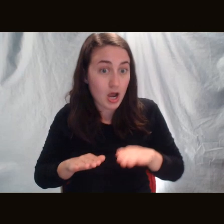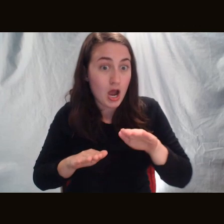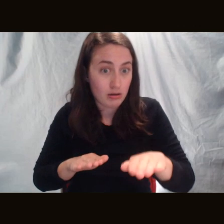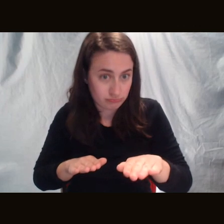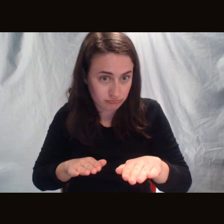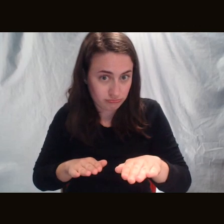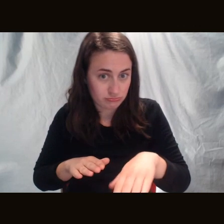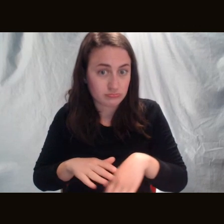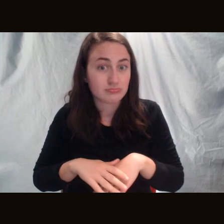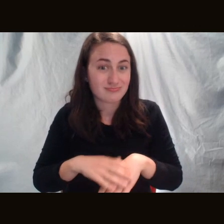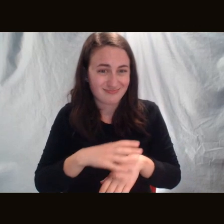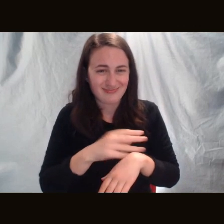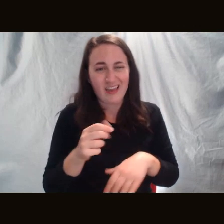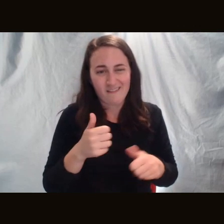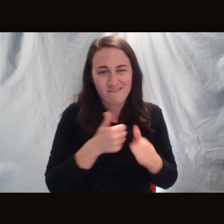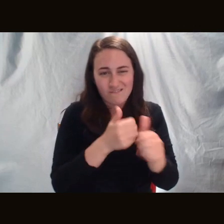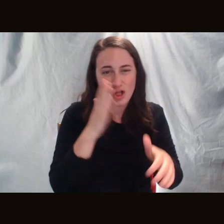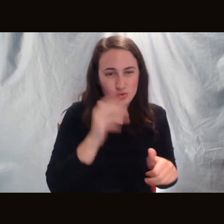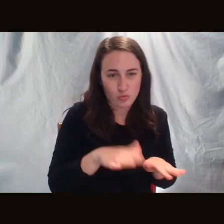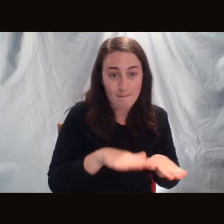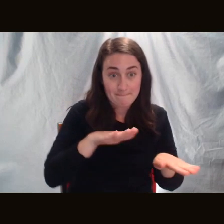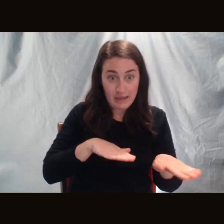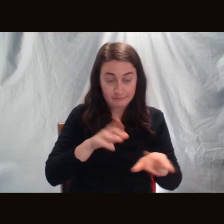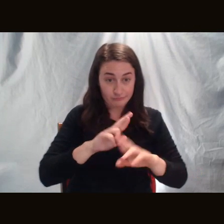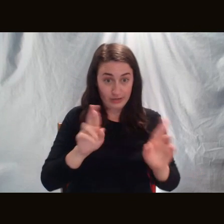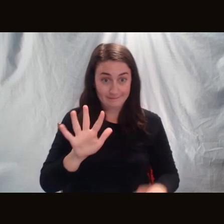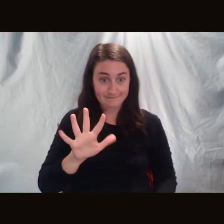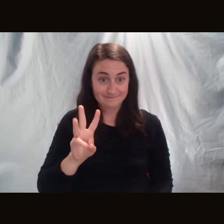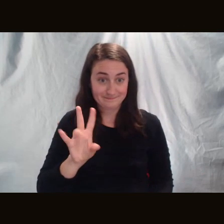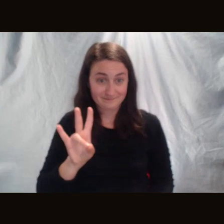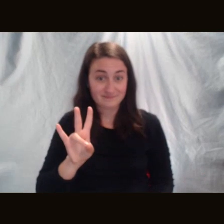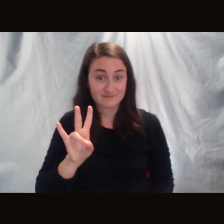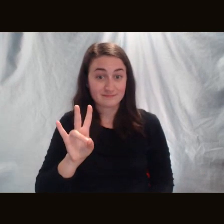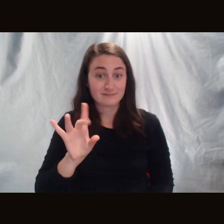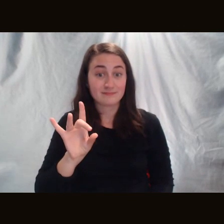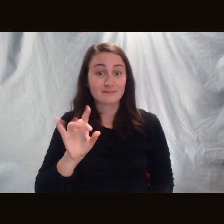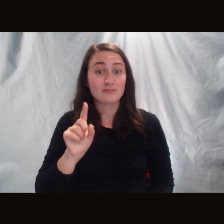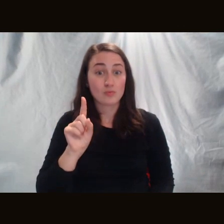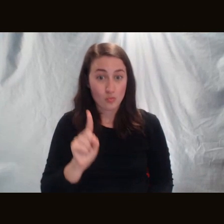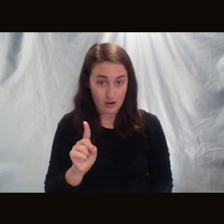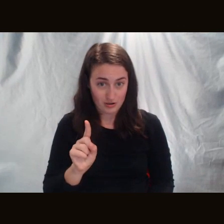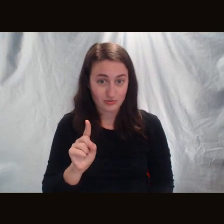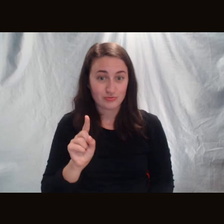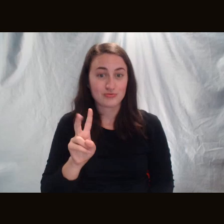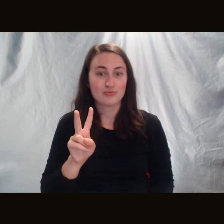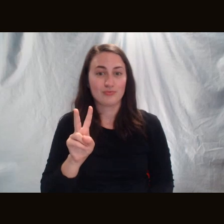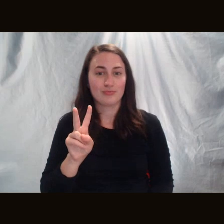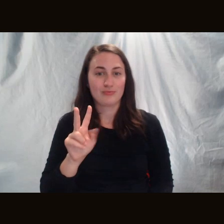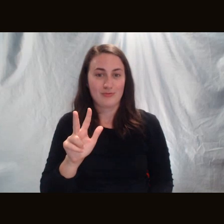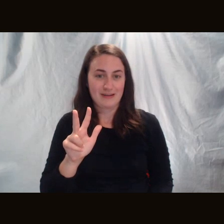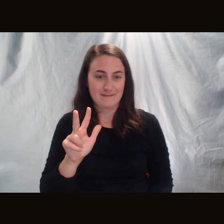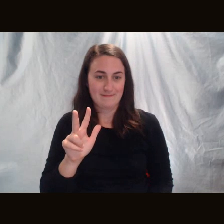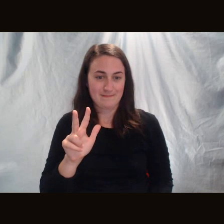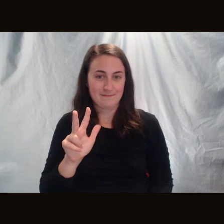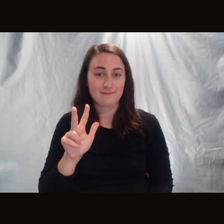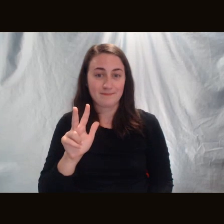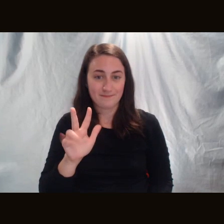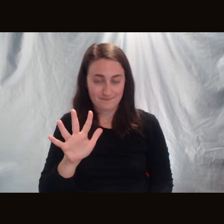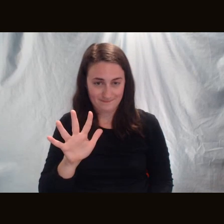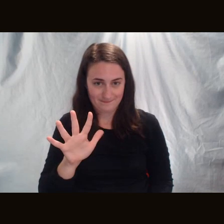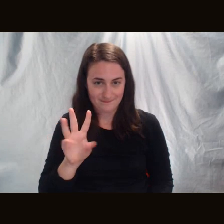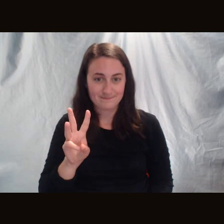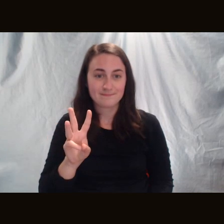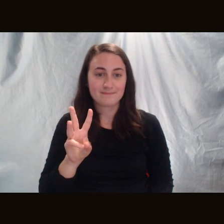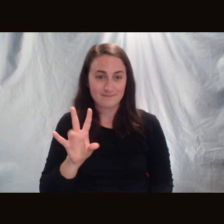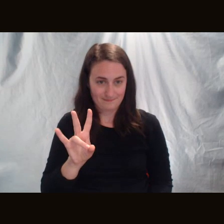followers take a back step with the right. 5, 6, 7, toss 1, 2, 3, then